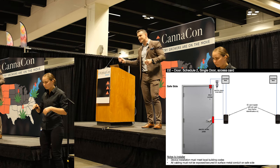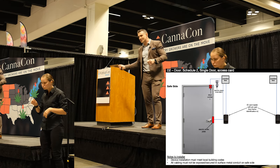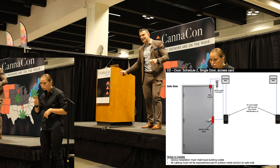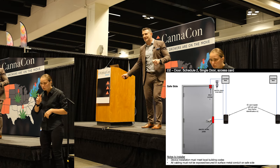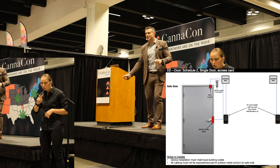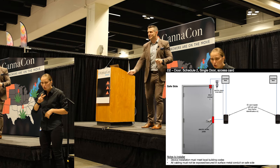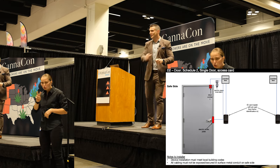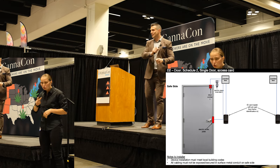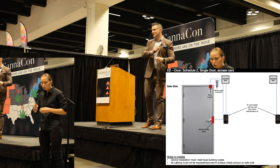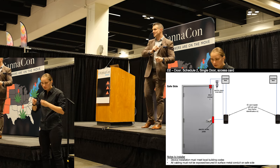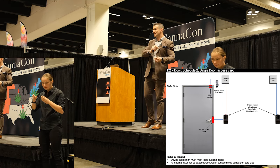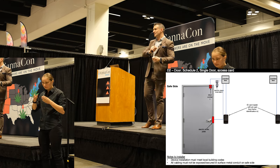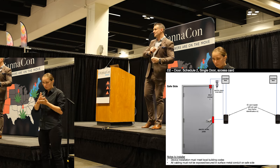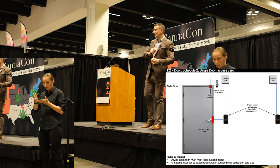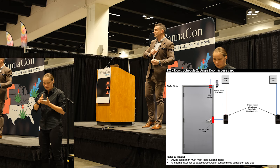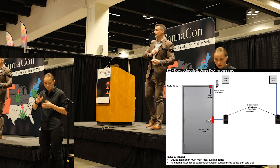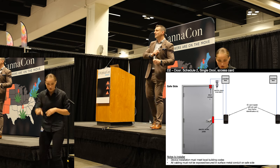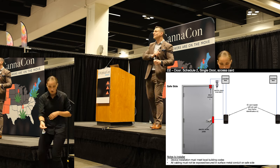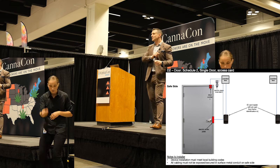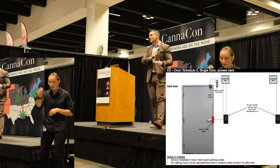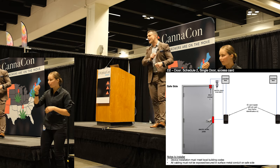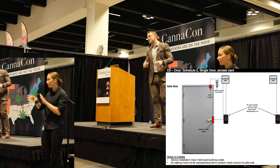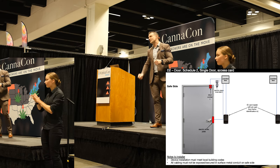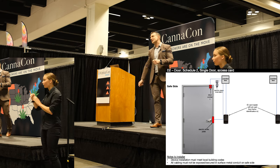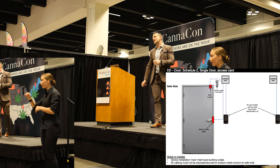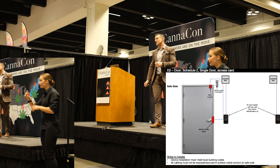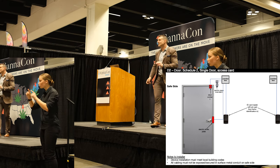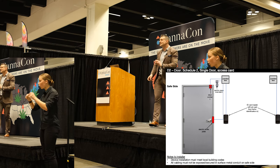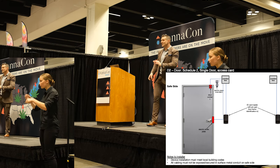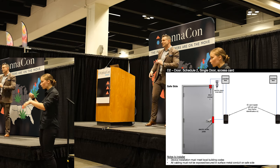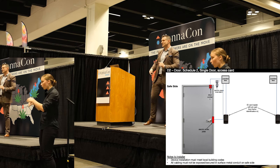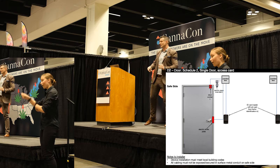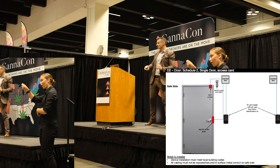can't necessarily get entrance all the way to the secure storage. So we love two-factor